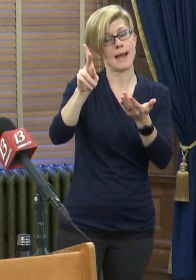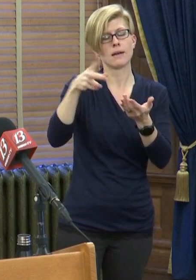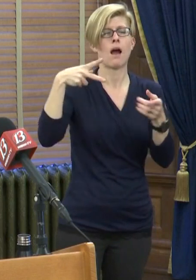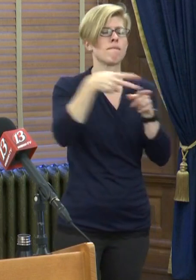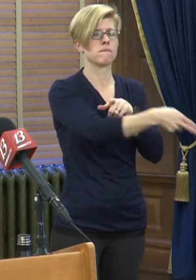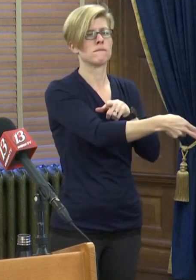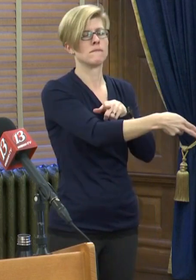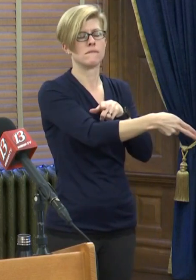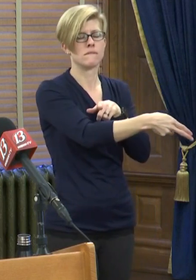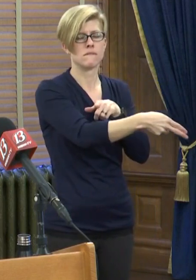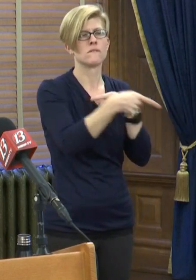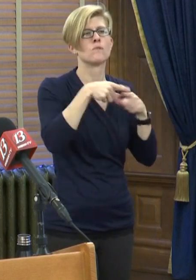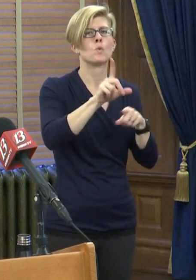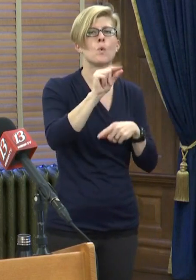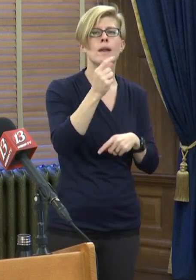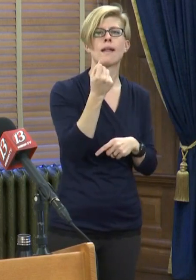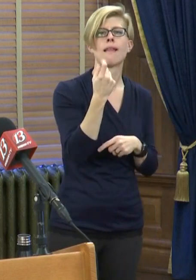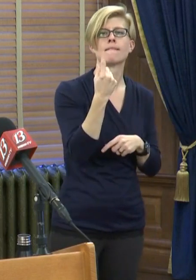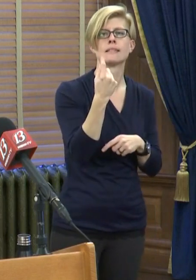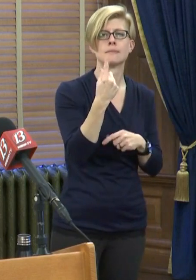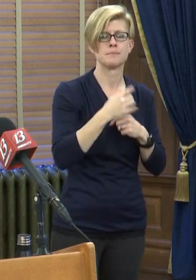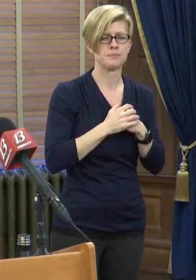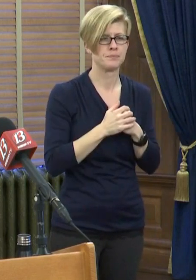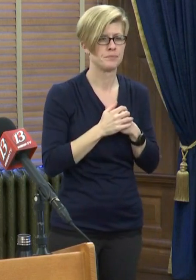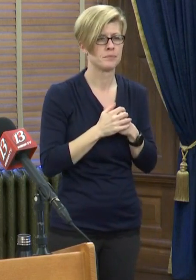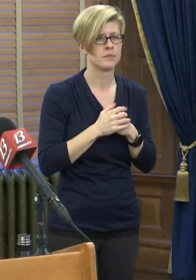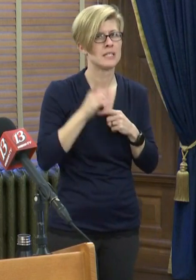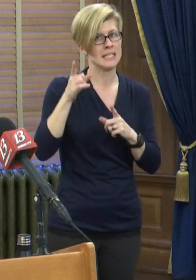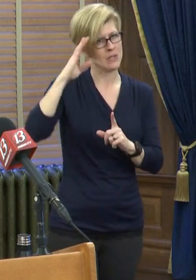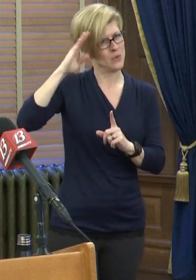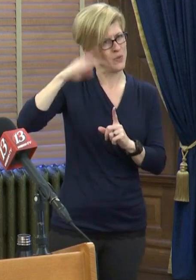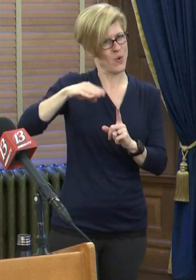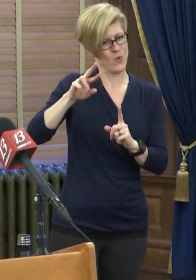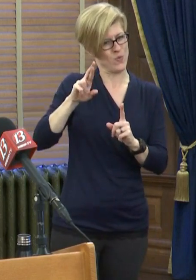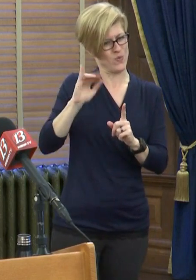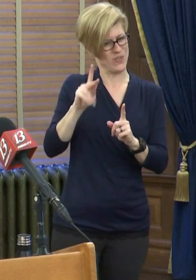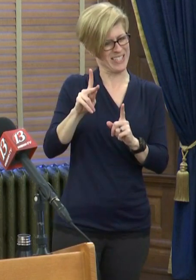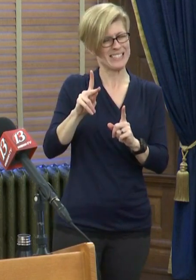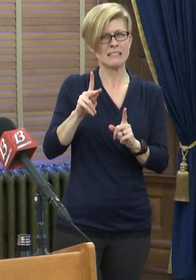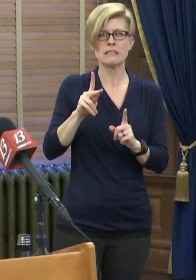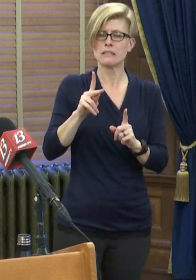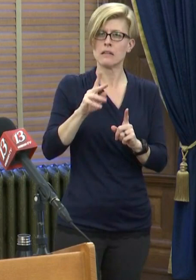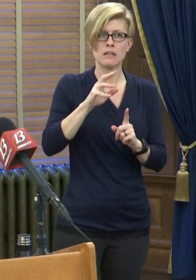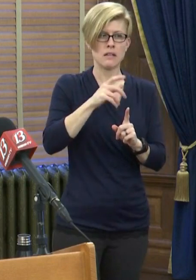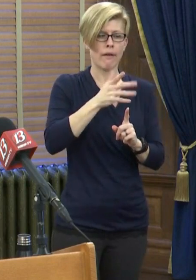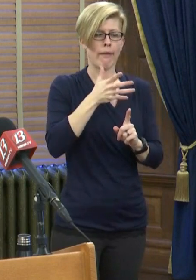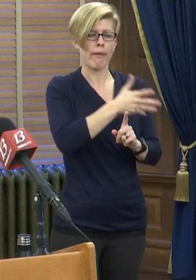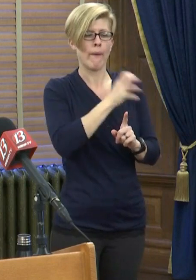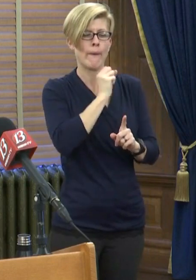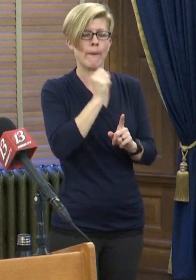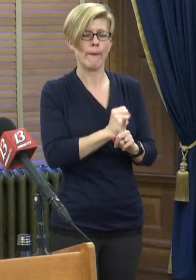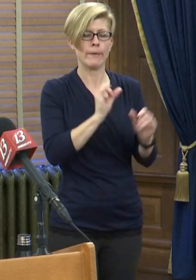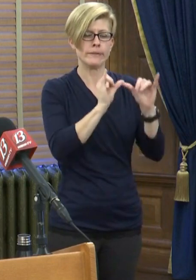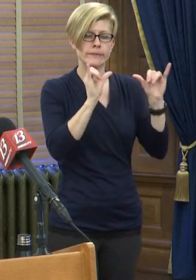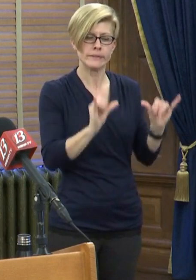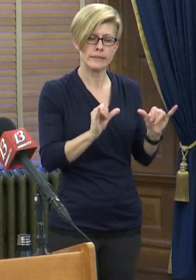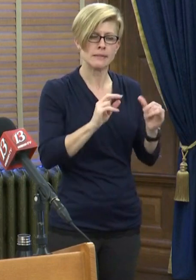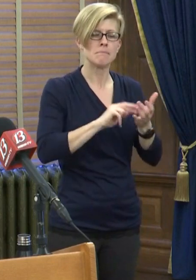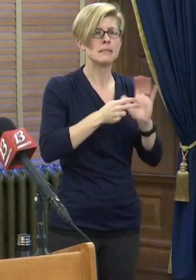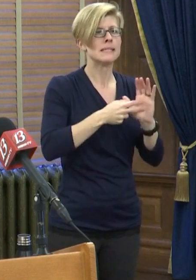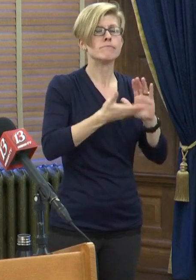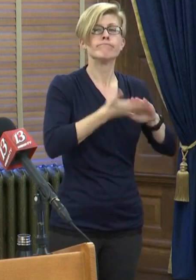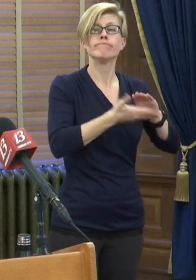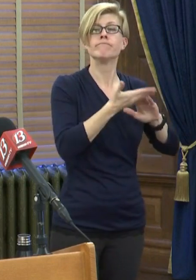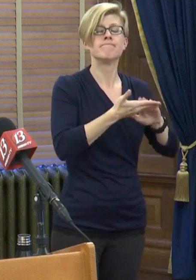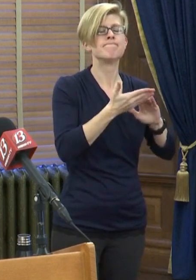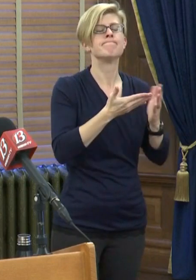2011. Knowing the risks to our outdated system, that posed by the agency's ability to perform our core services,